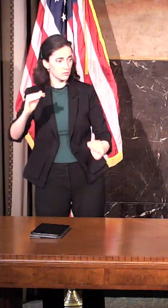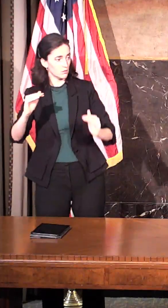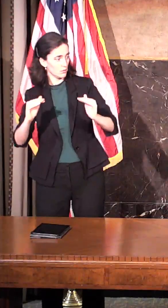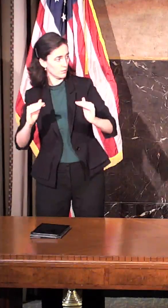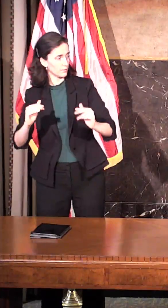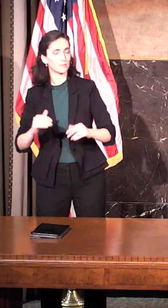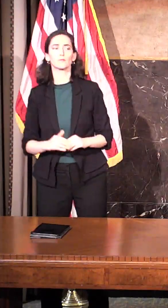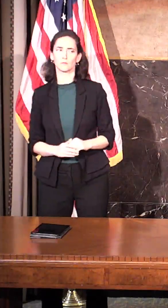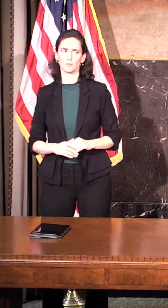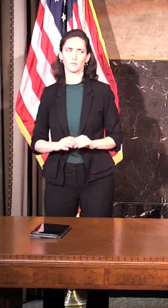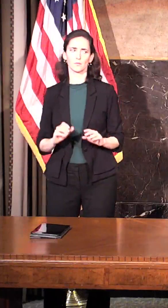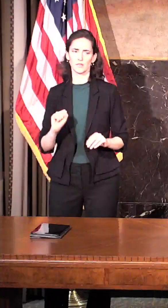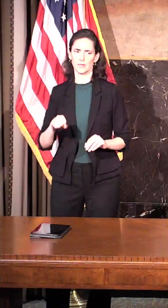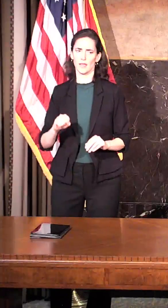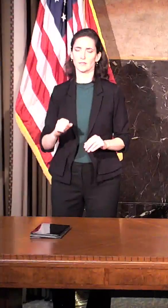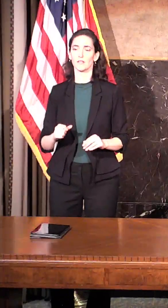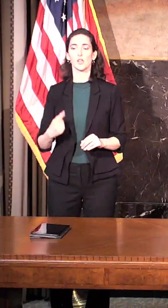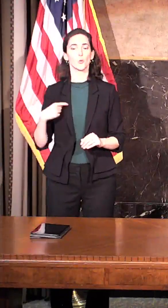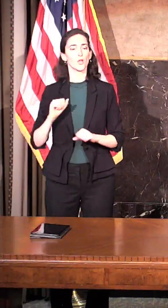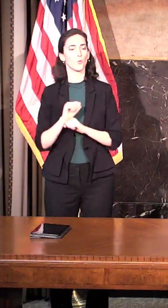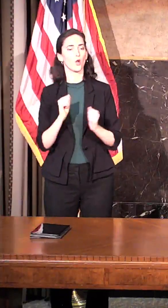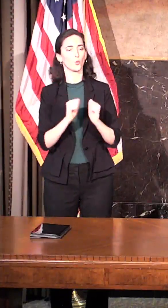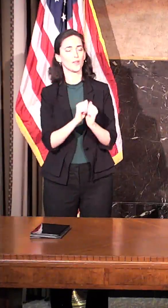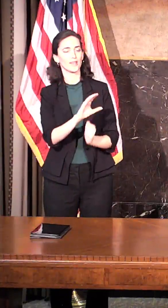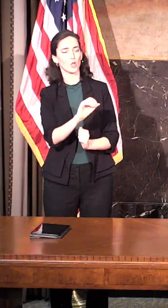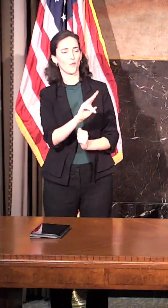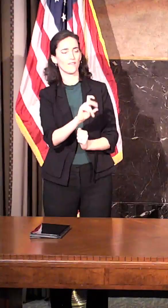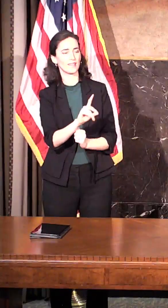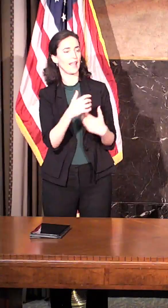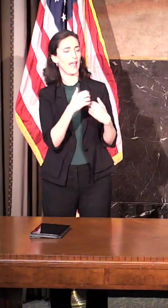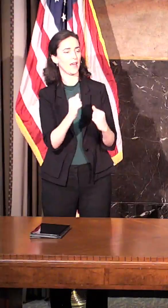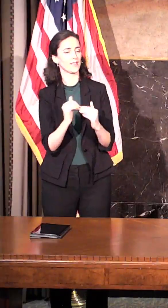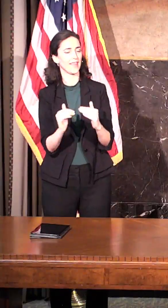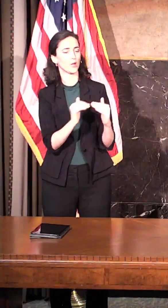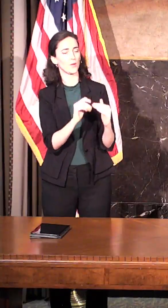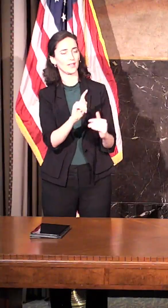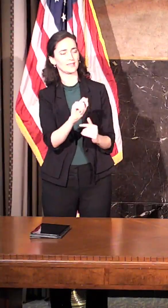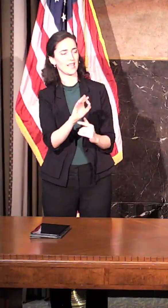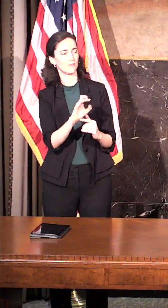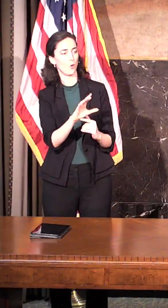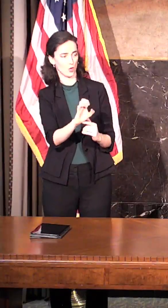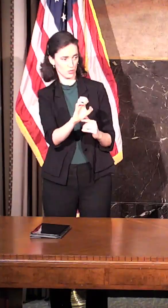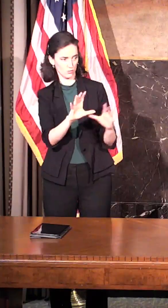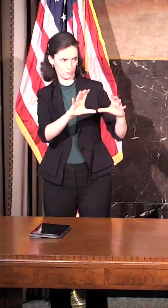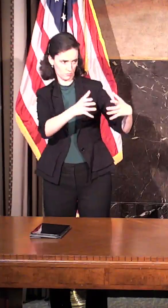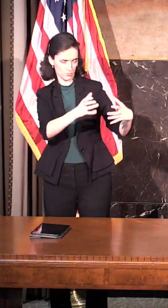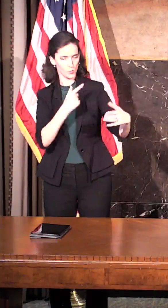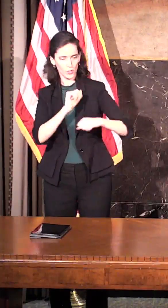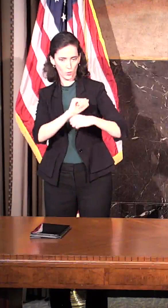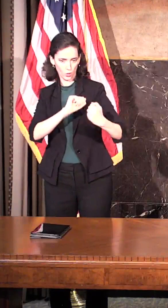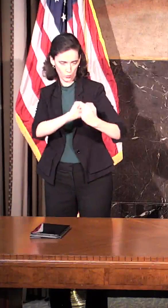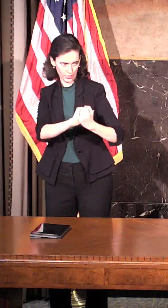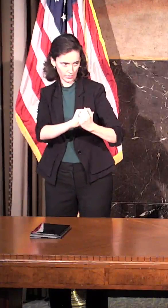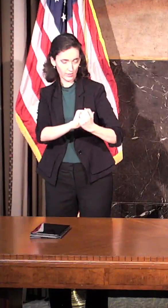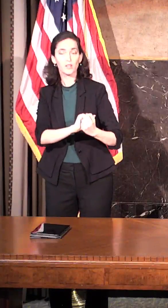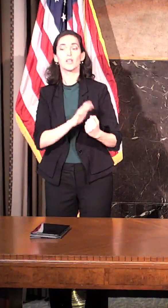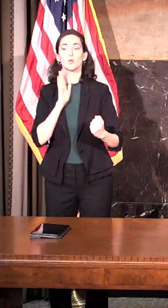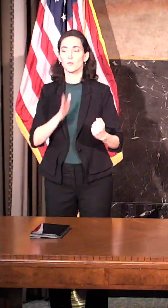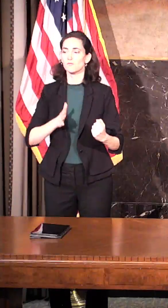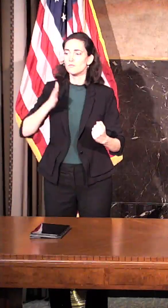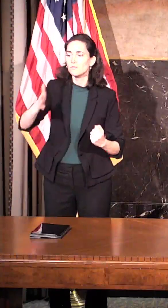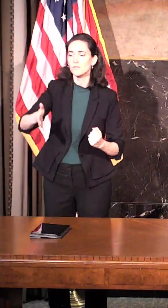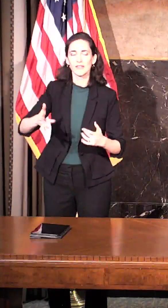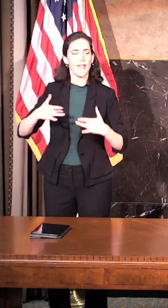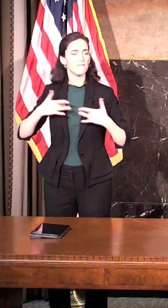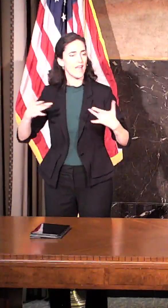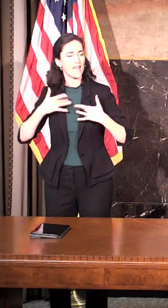we're working closely with the COVID Health Equity Task Force, and there'll be significant community organizing